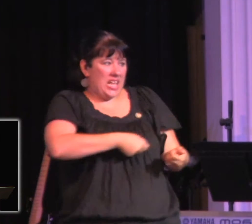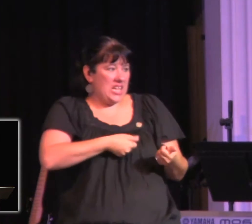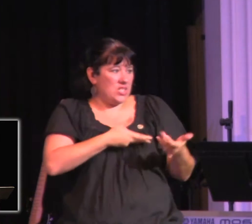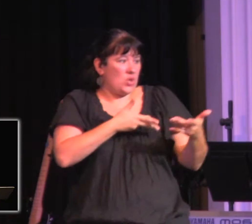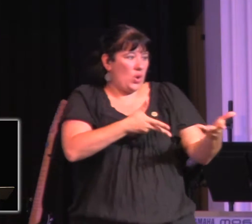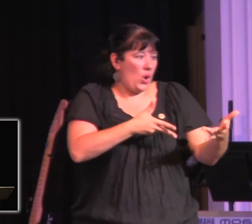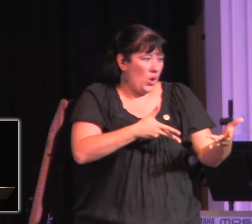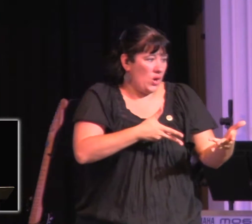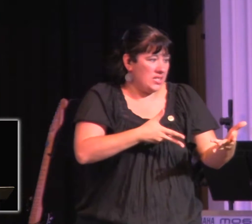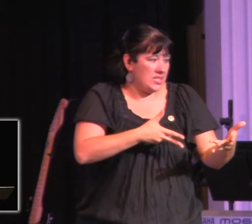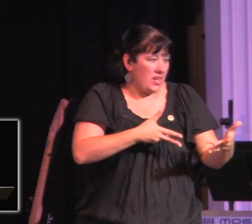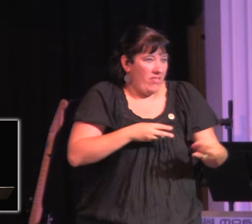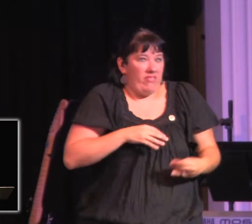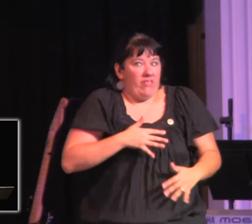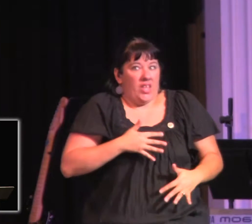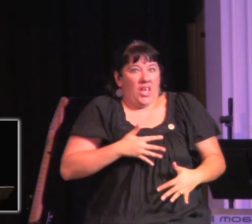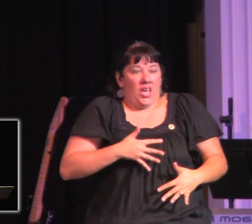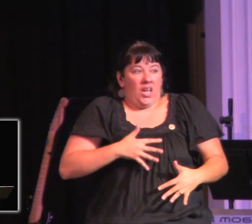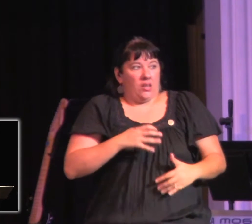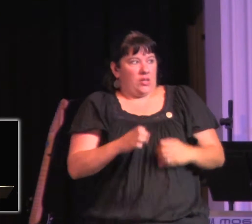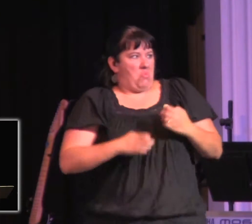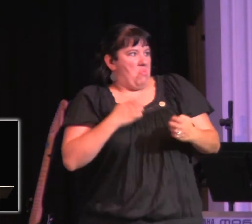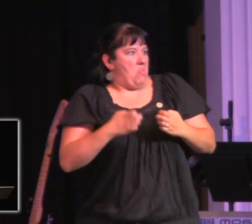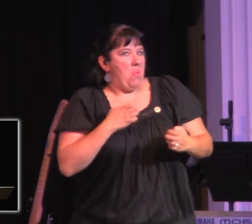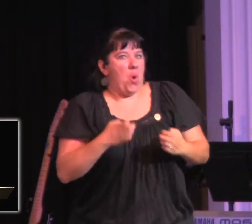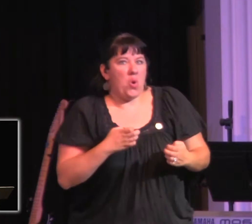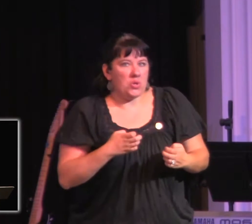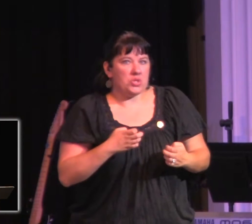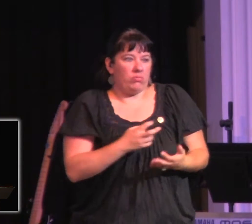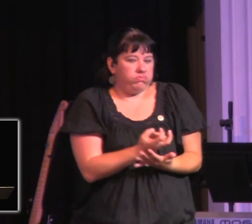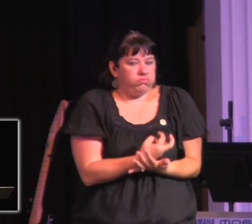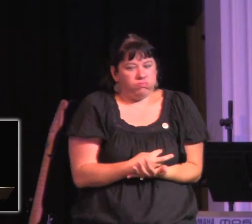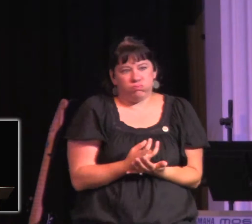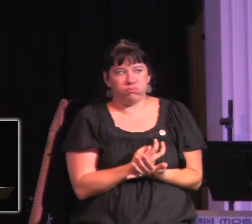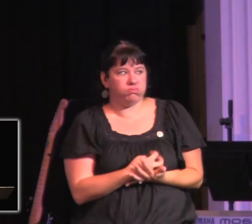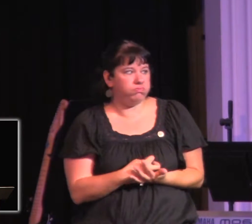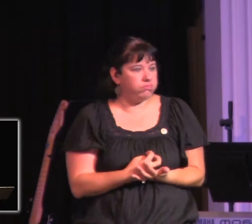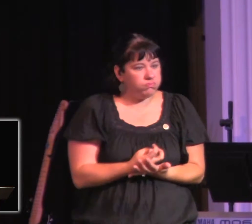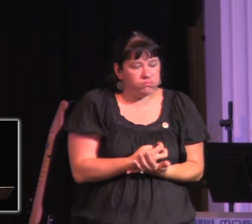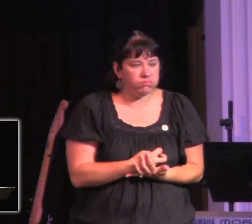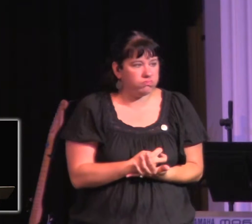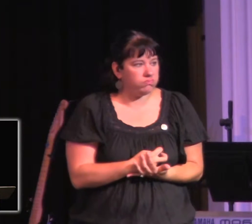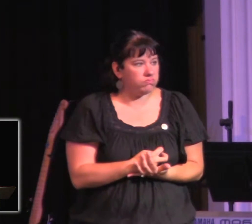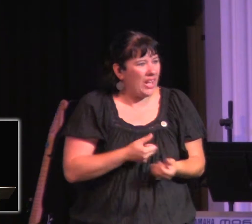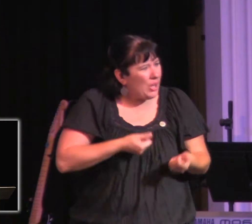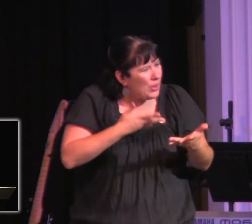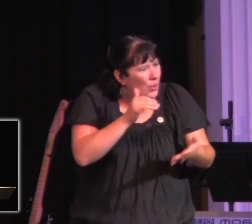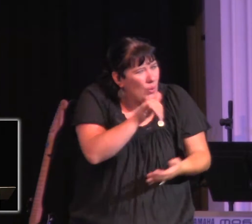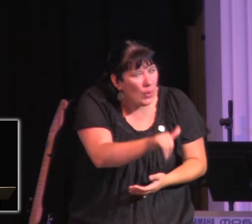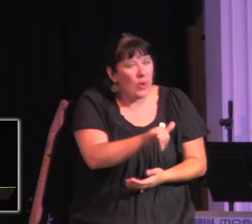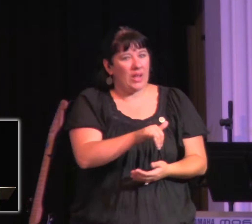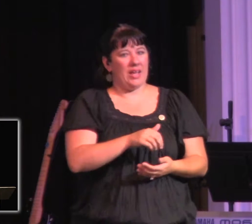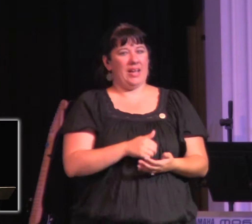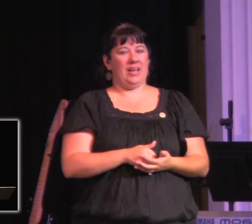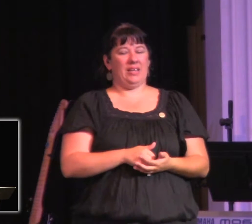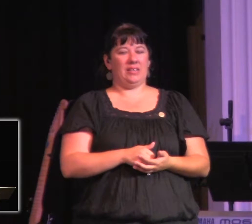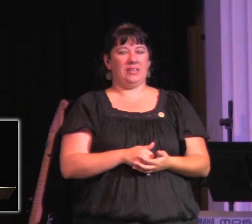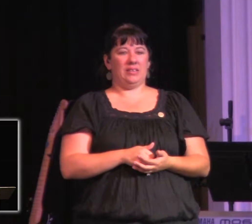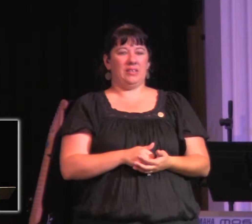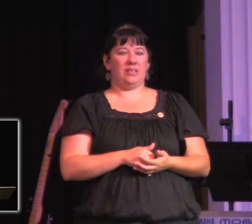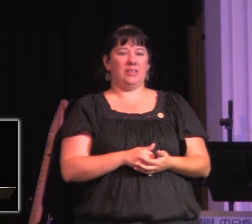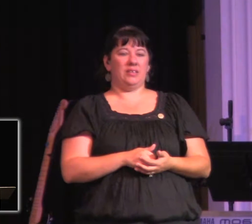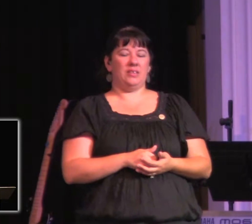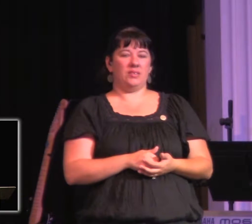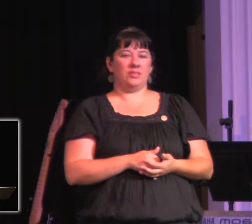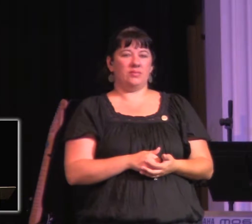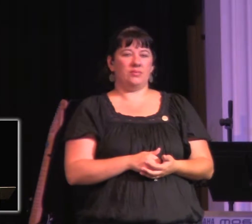it's amazing what could happen in your life. It's amazing the things that can go wrong in your life. You know, what am I trying to say today?